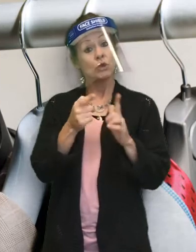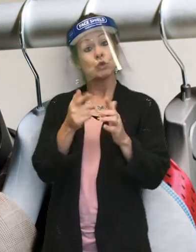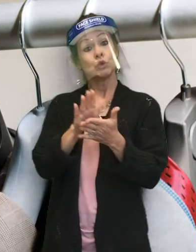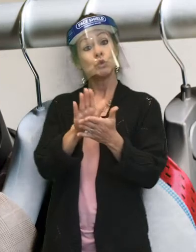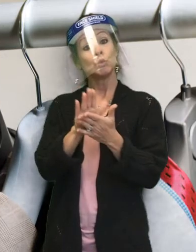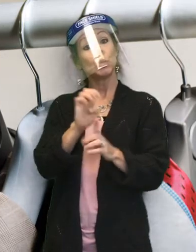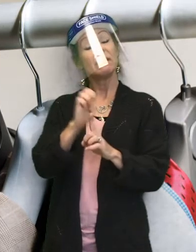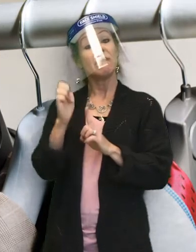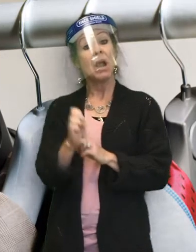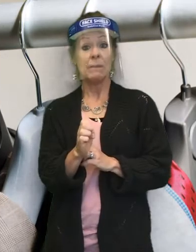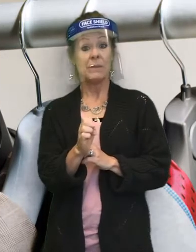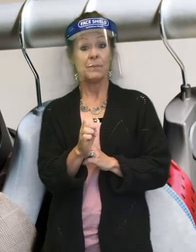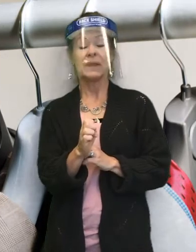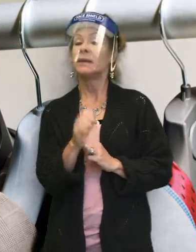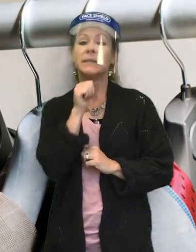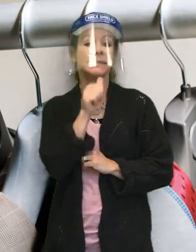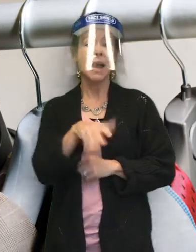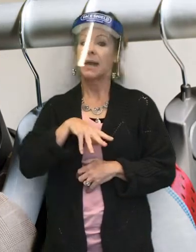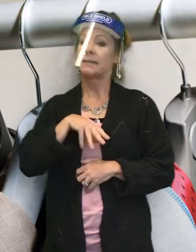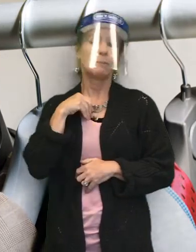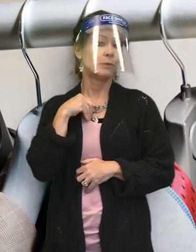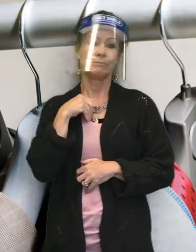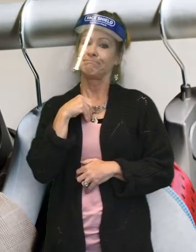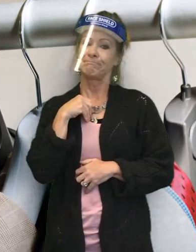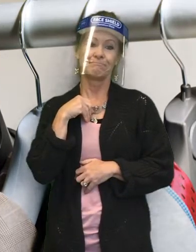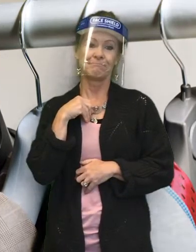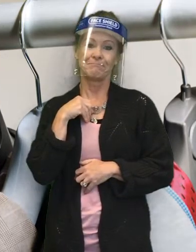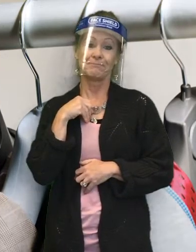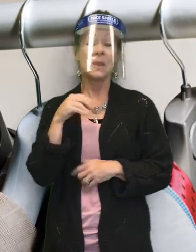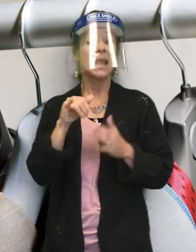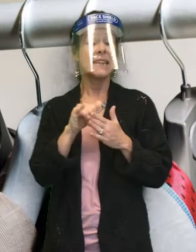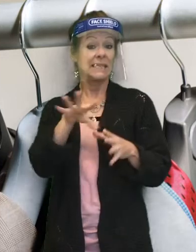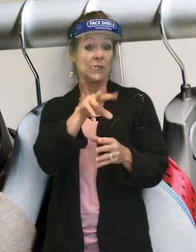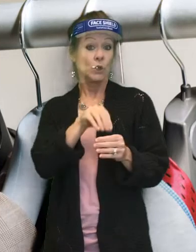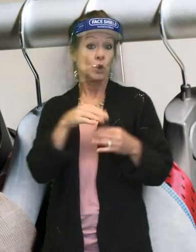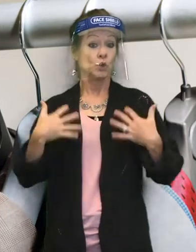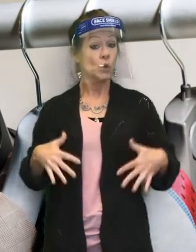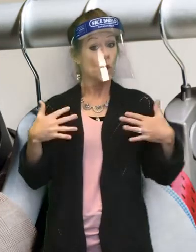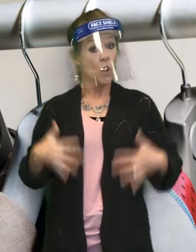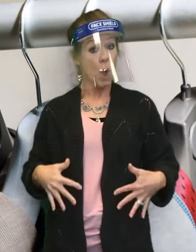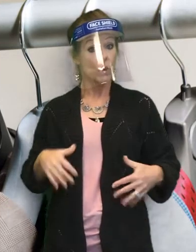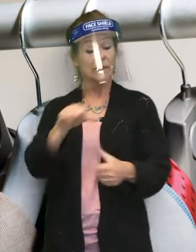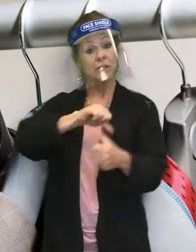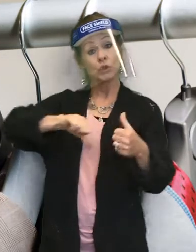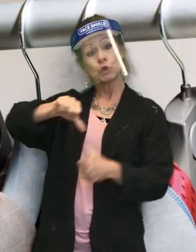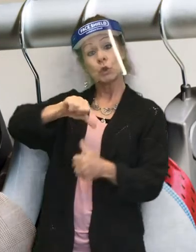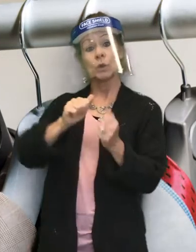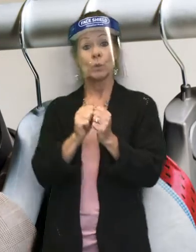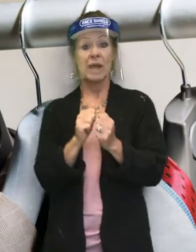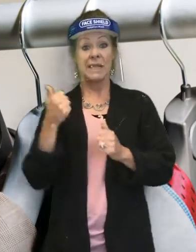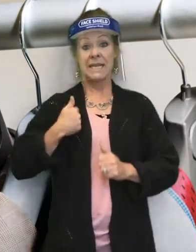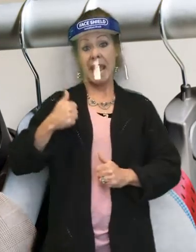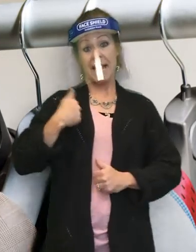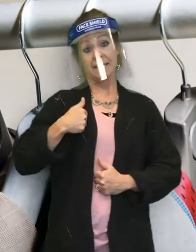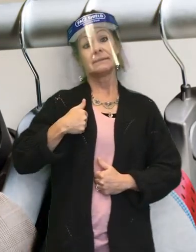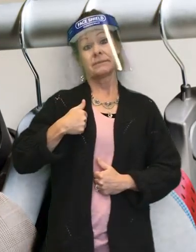school environment is not acceptable. This includes clothing associated with